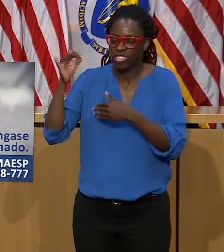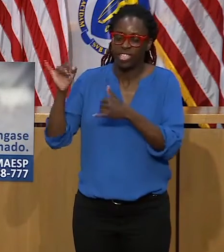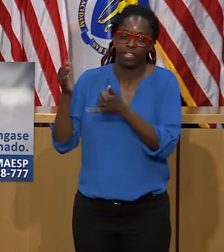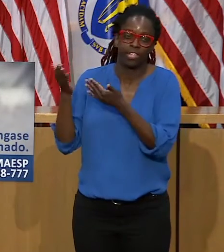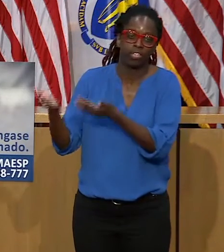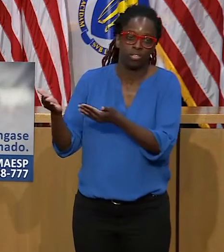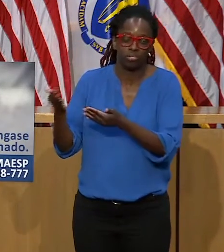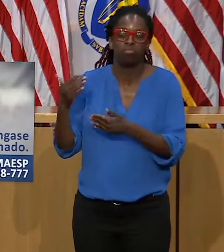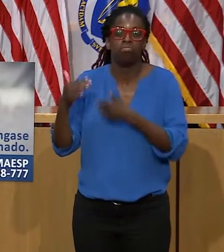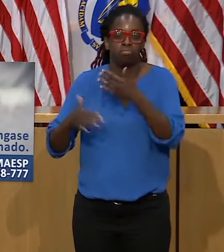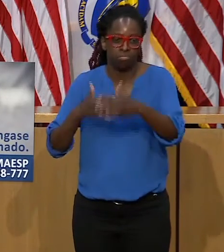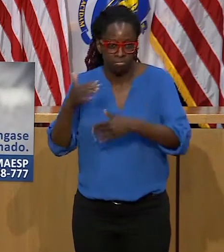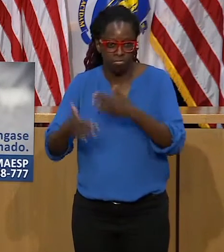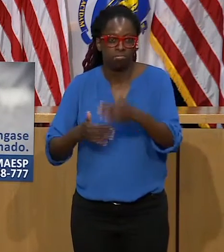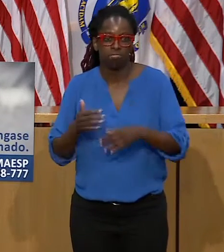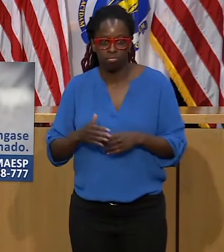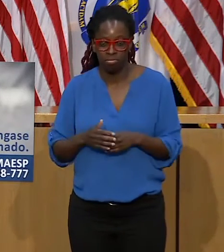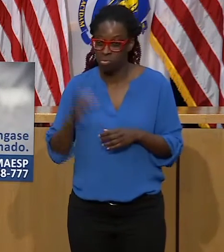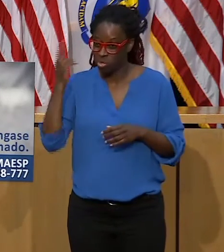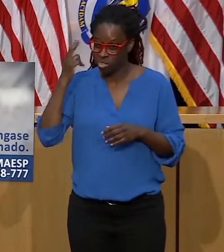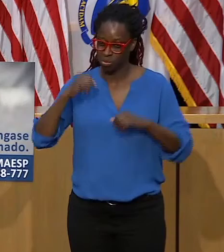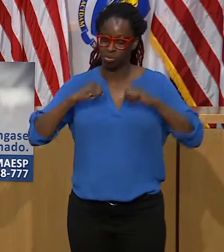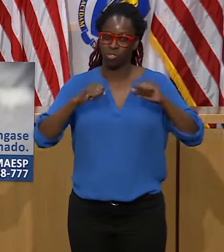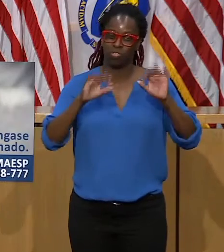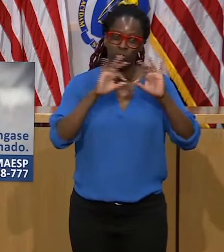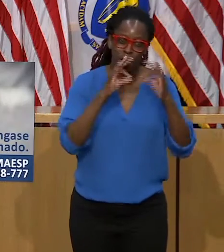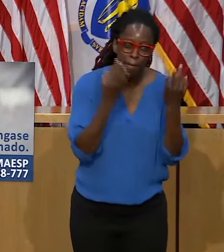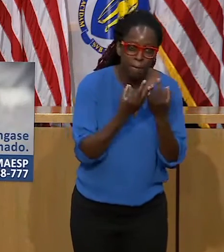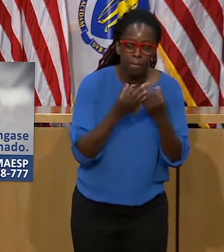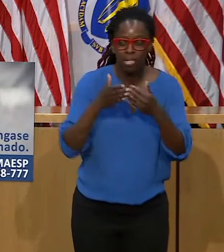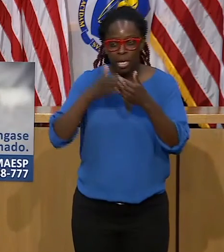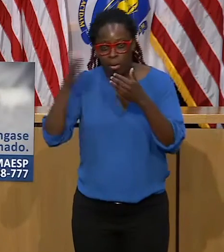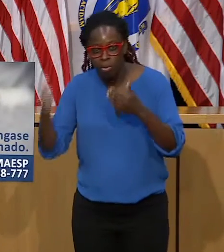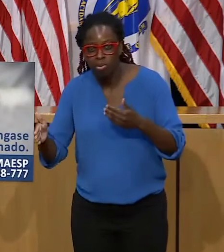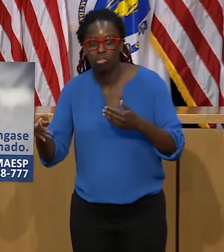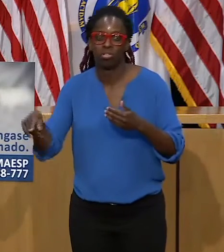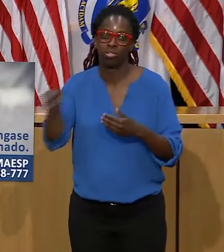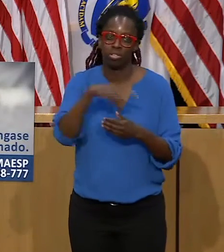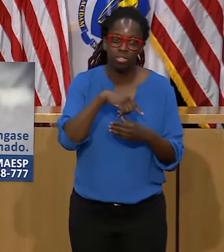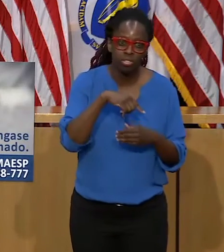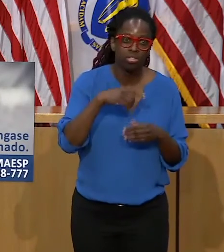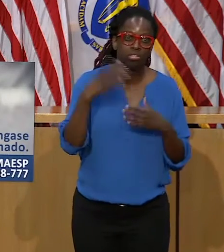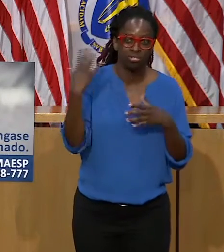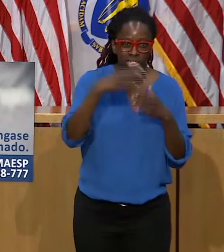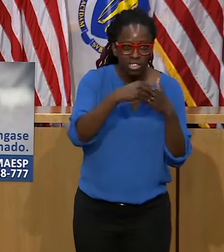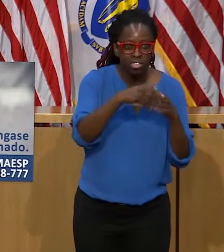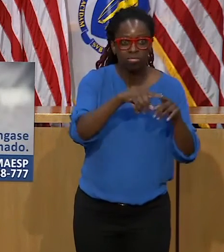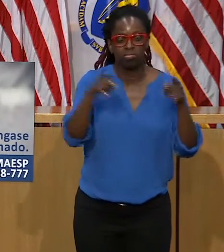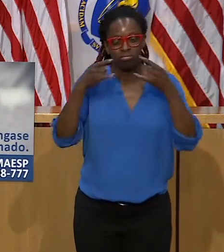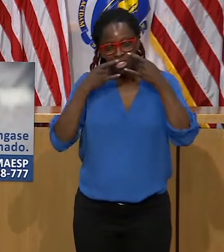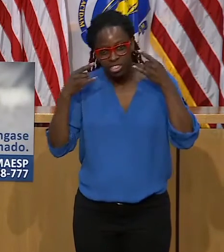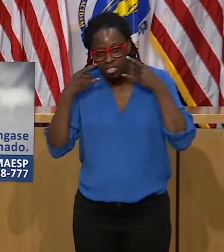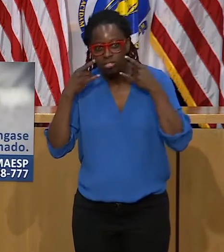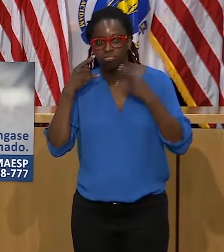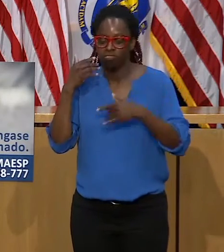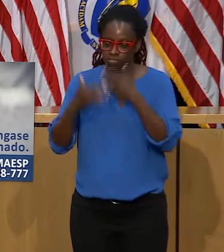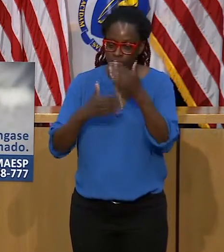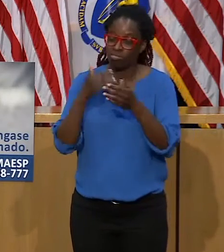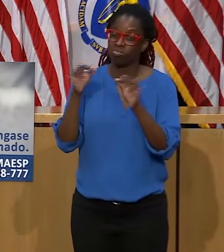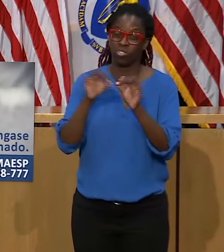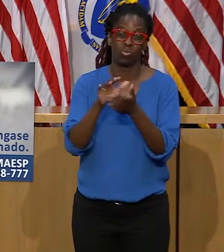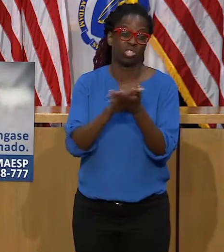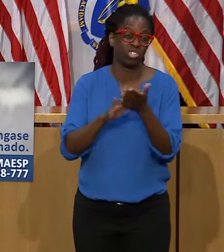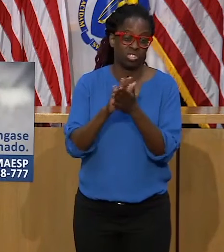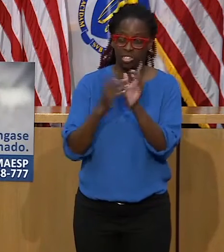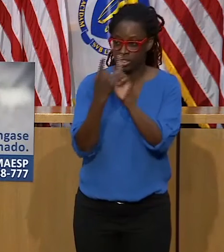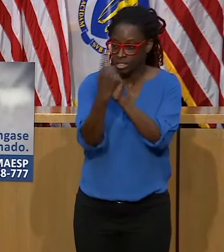neighbors. Everyone must continue to do their part. But going back to school has always felt like a new